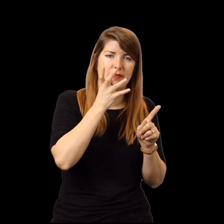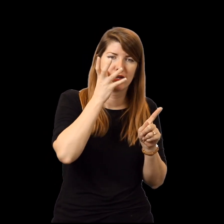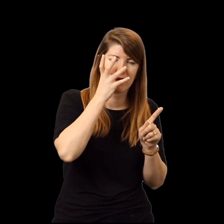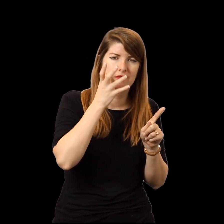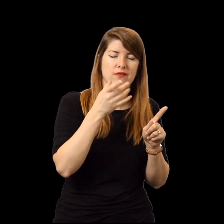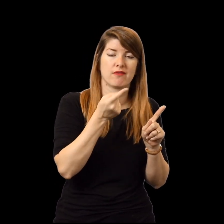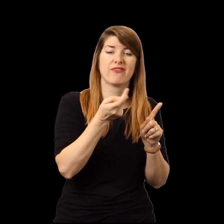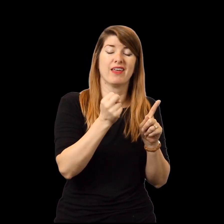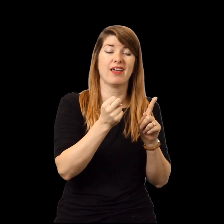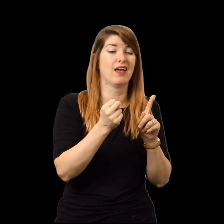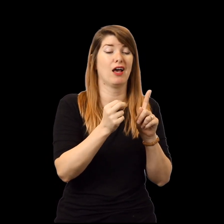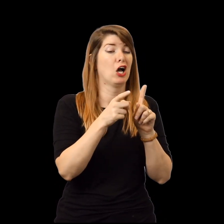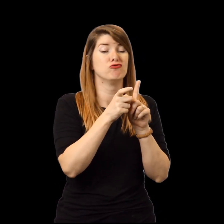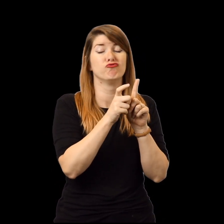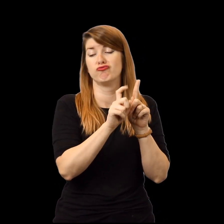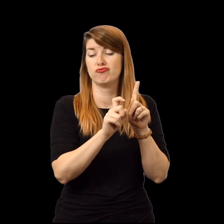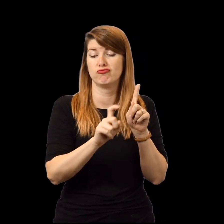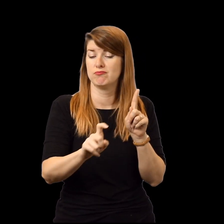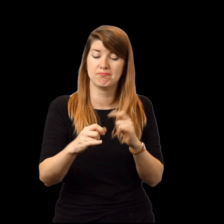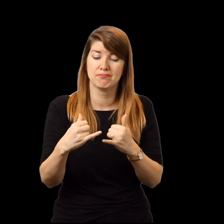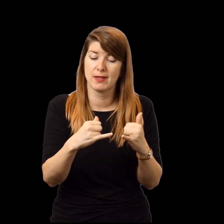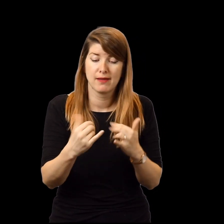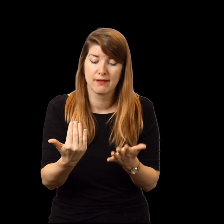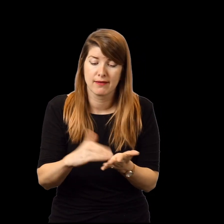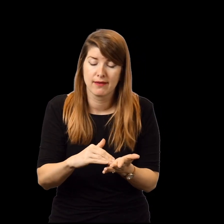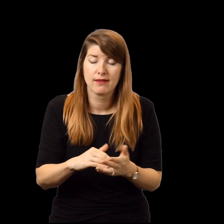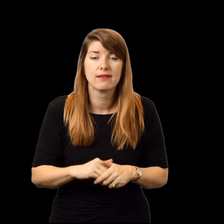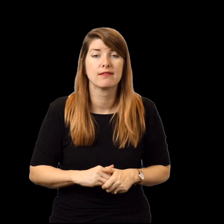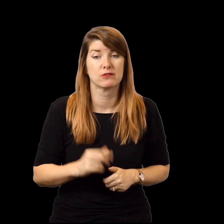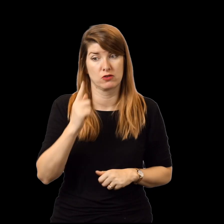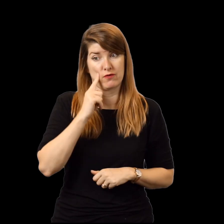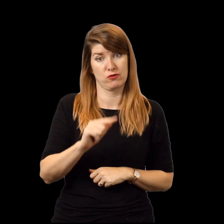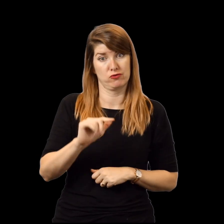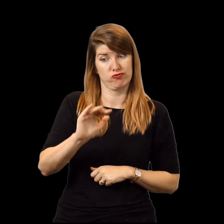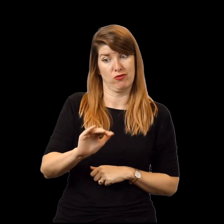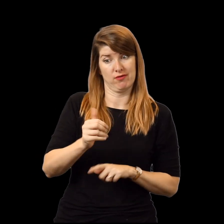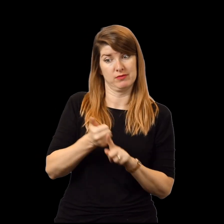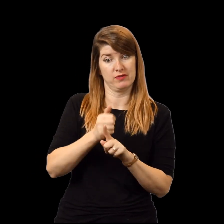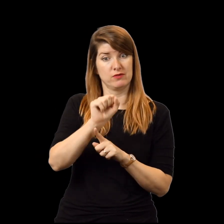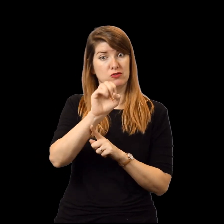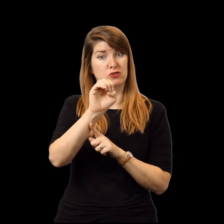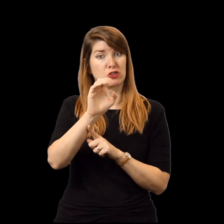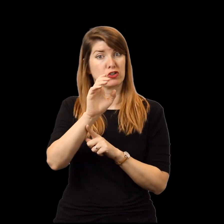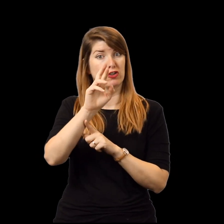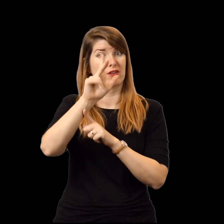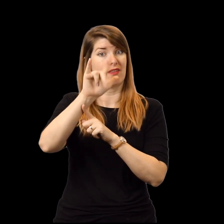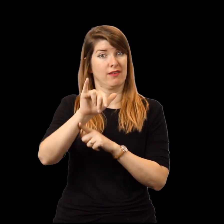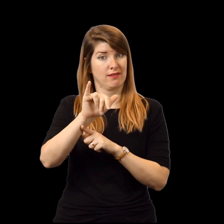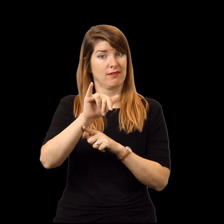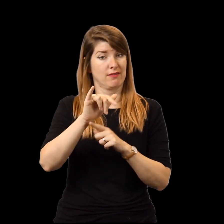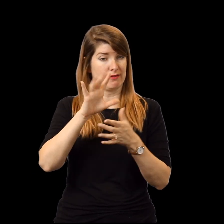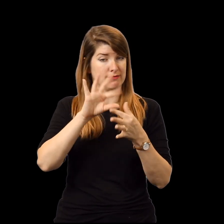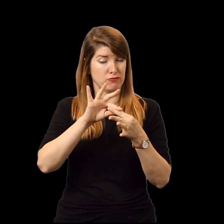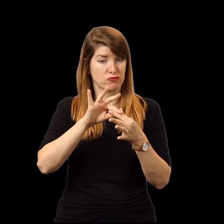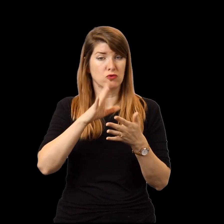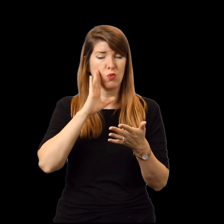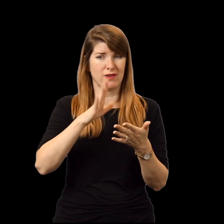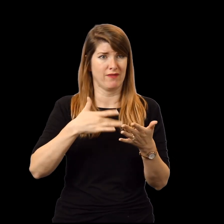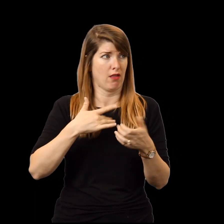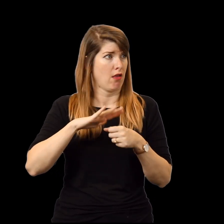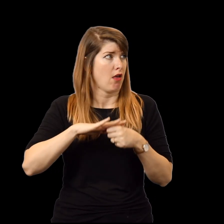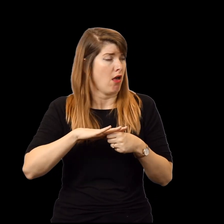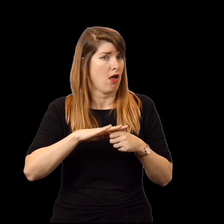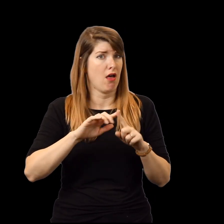parent, and then they would go and play again. So the securely attached child was distressed when the parent